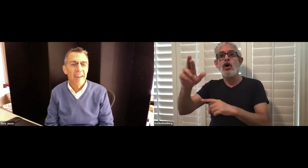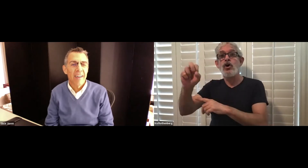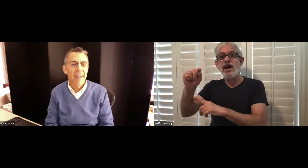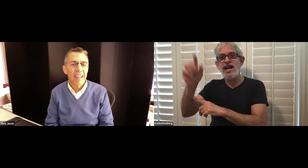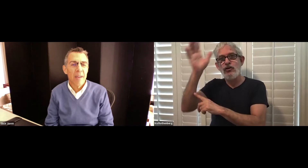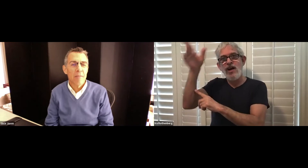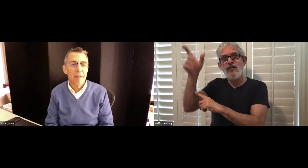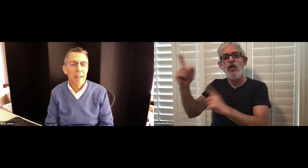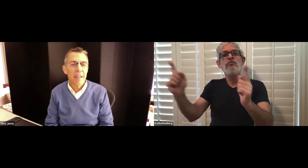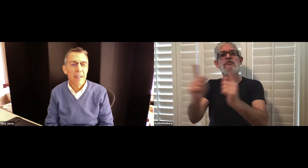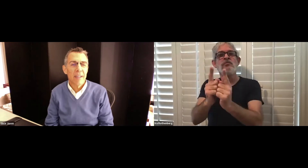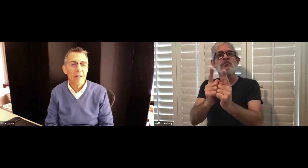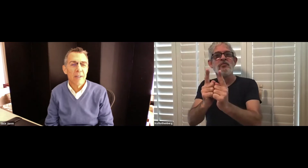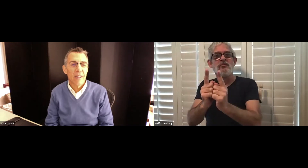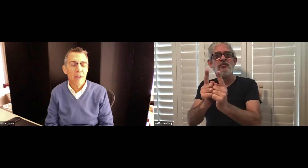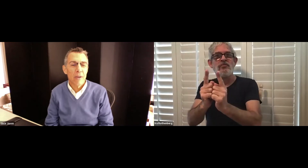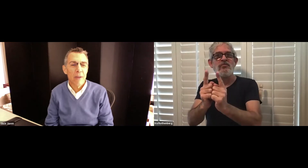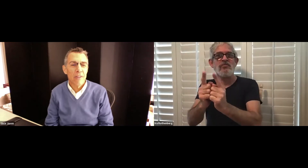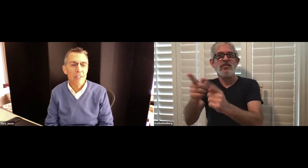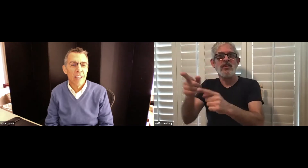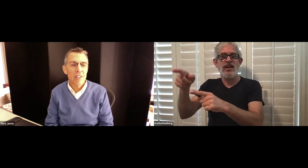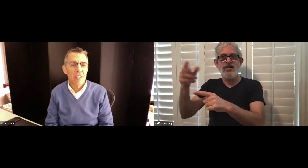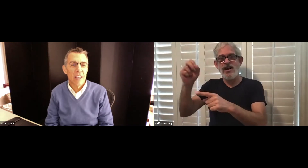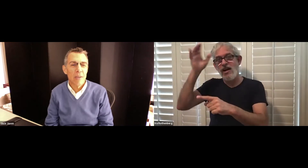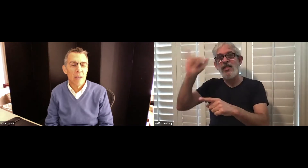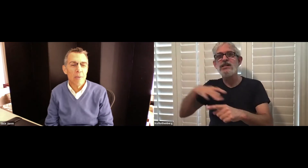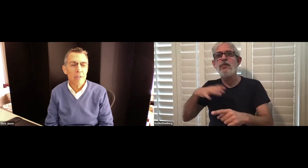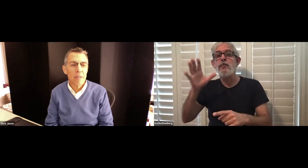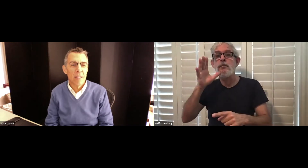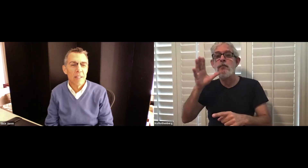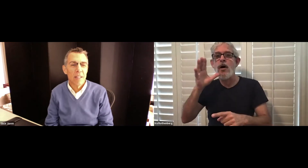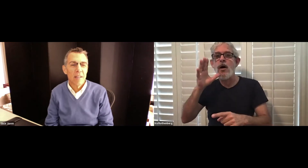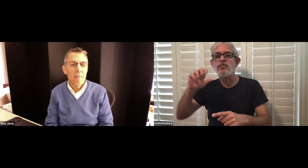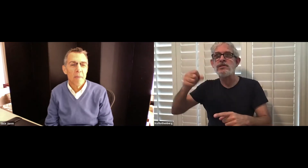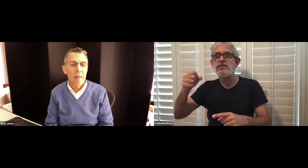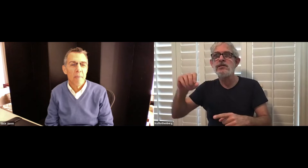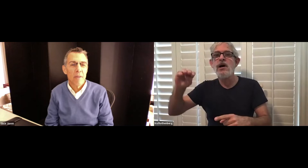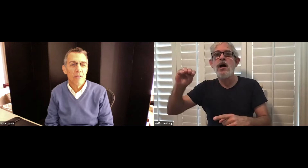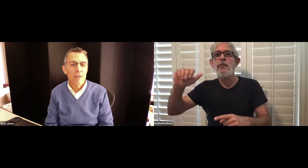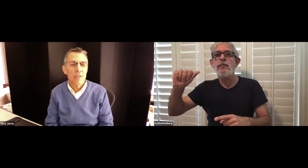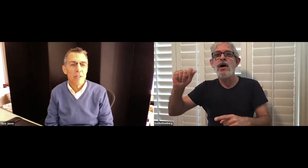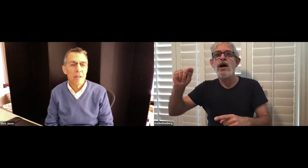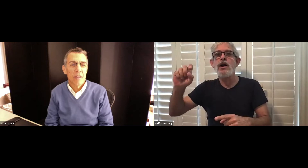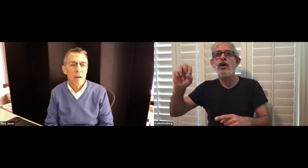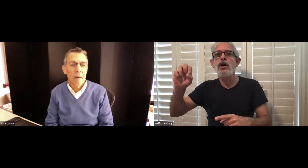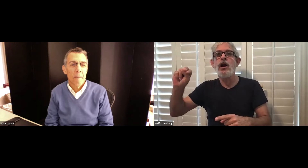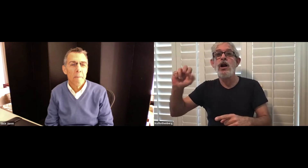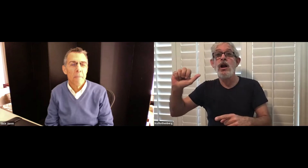It came to my great-grandfather's attention that he was able to meet my mother's